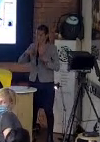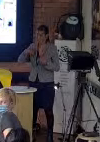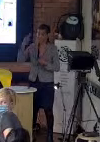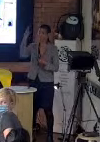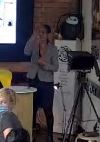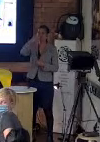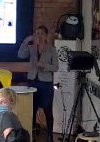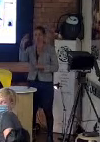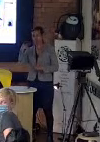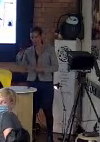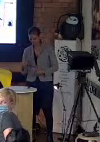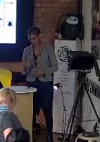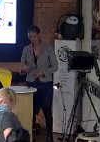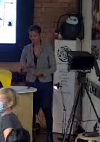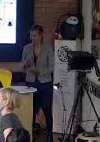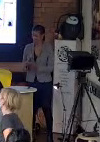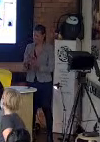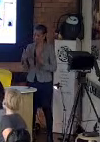yeah, so.